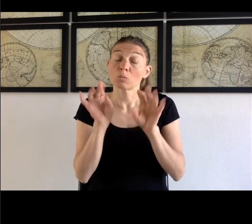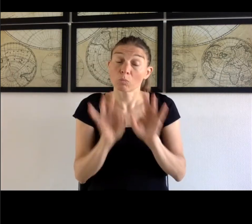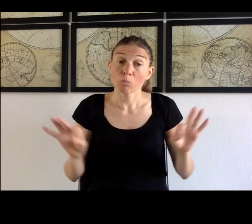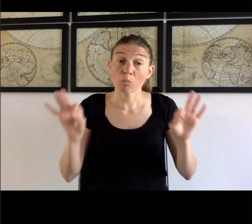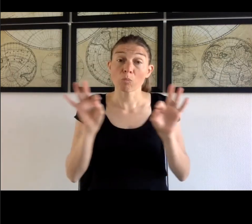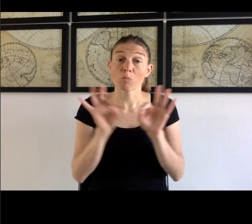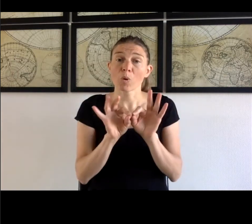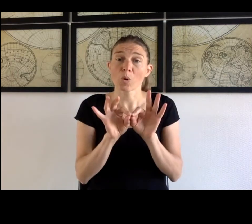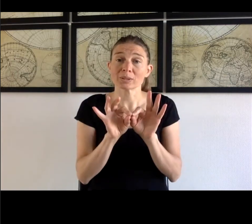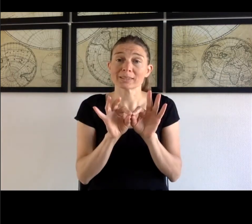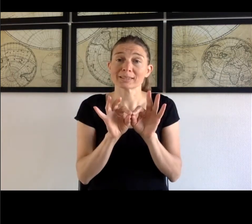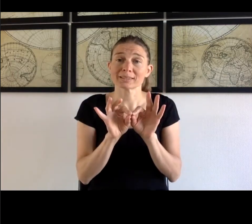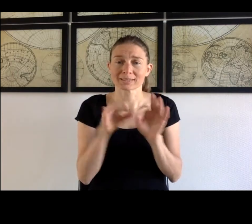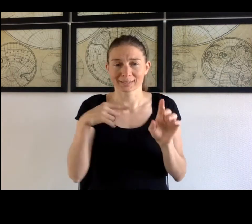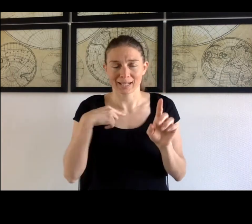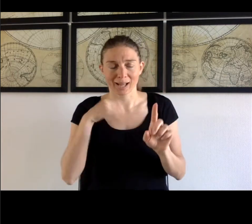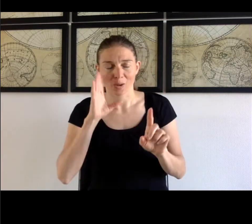of time,